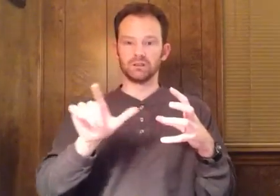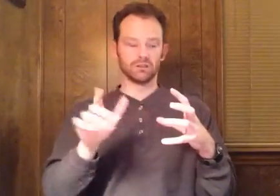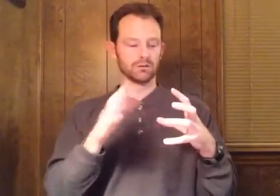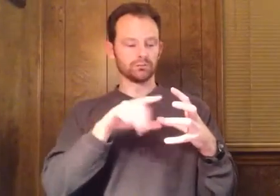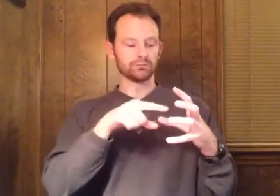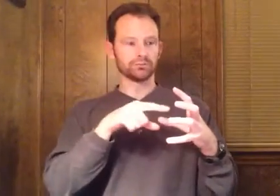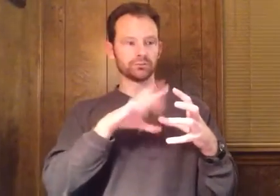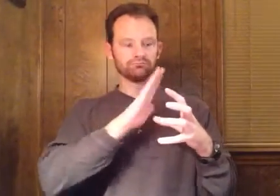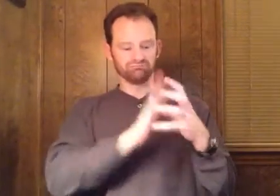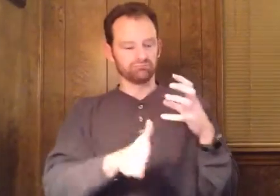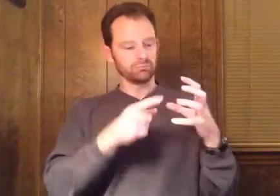Here is the cell membrane.